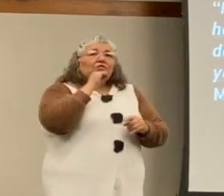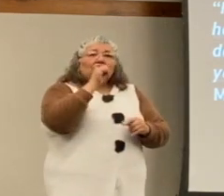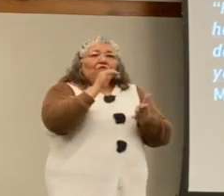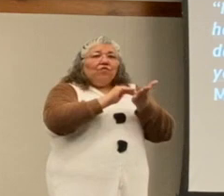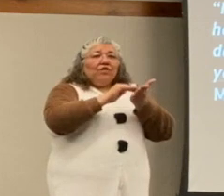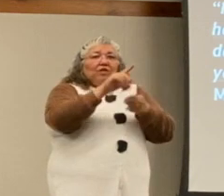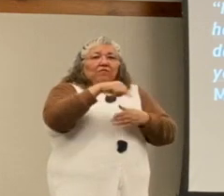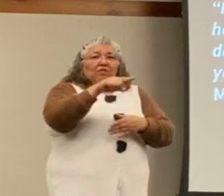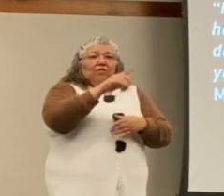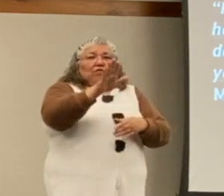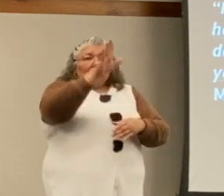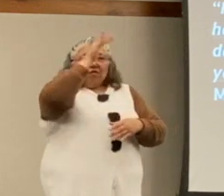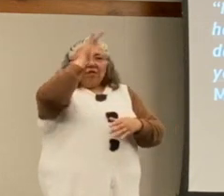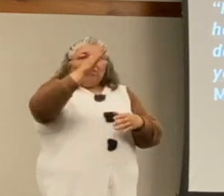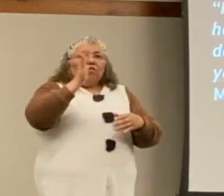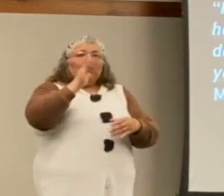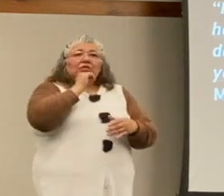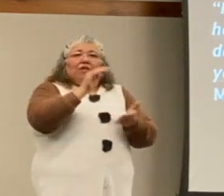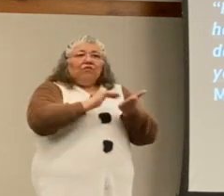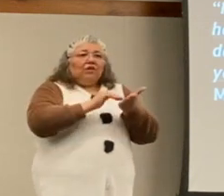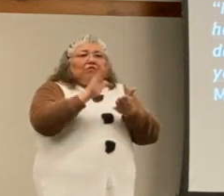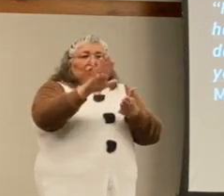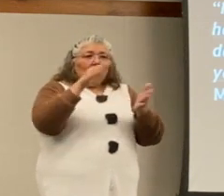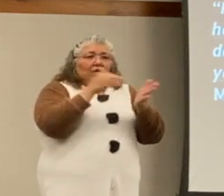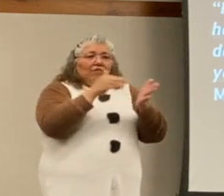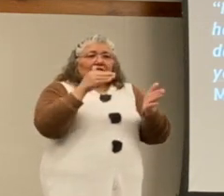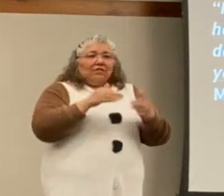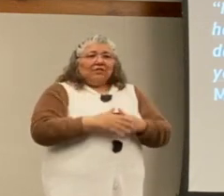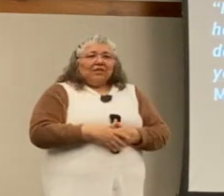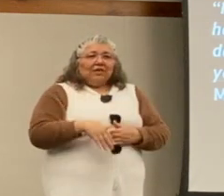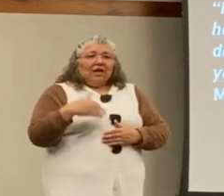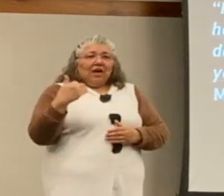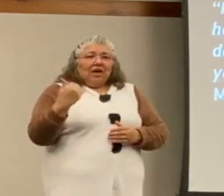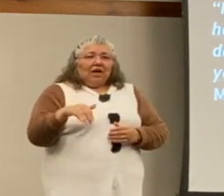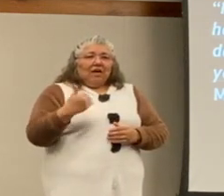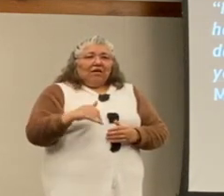don't forgive others, your Father will not forgive your offenses. Ouch.